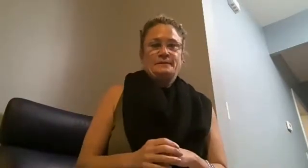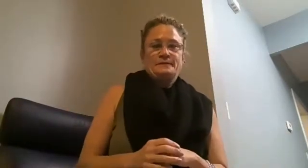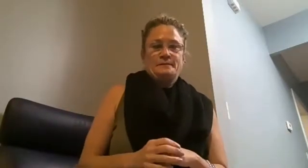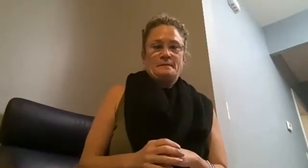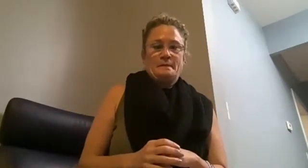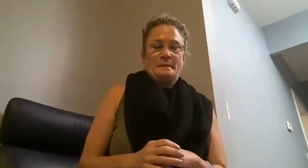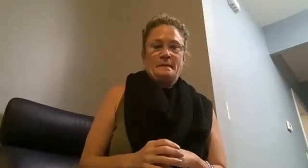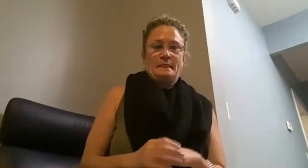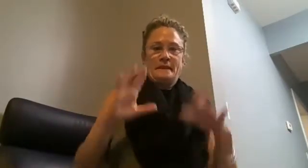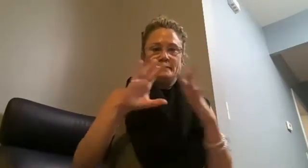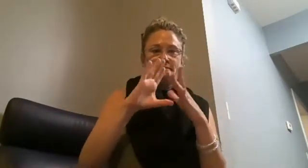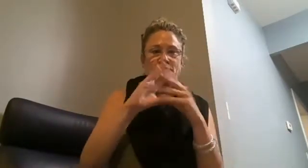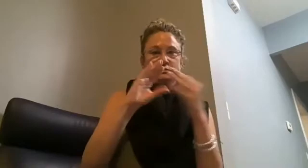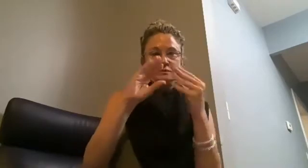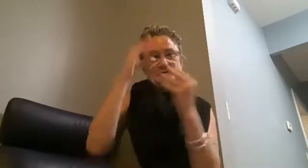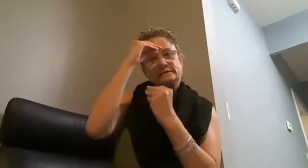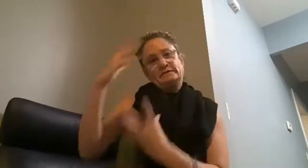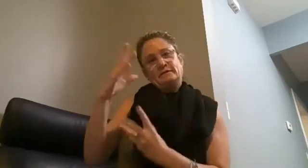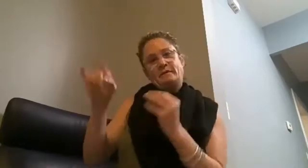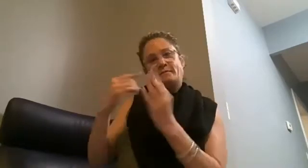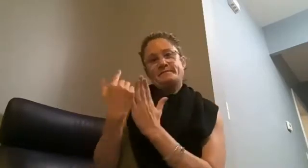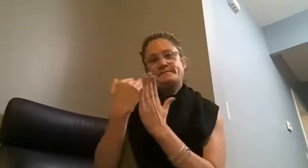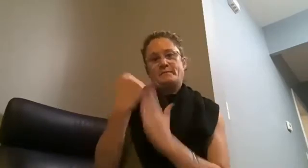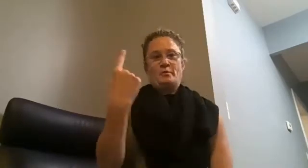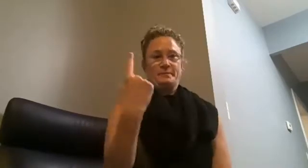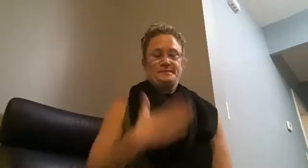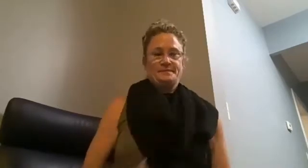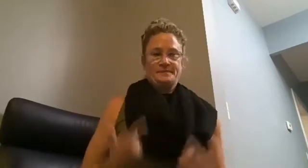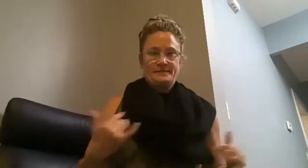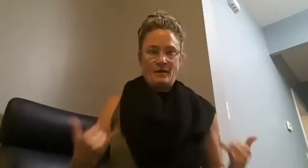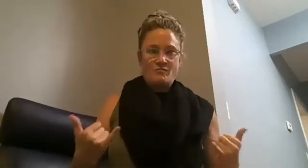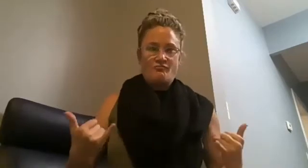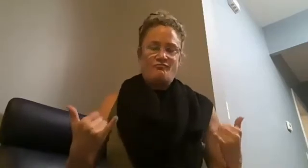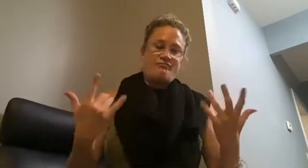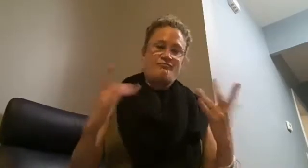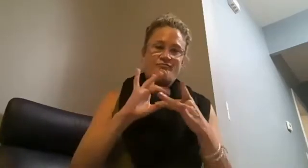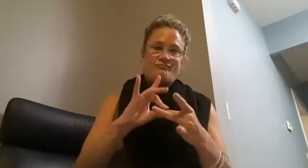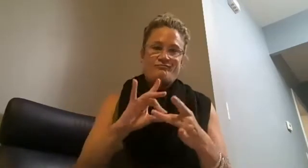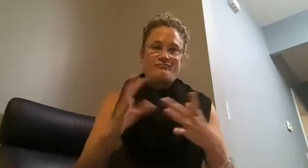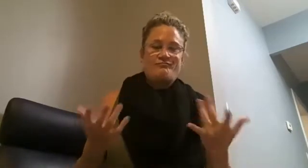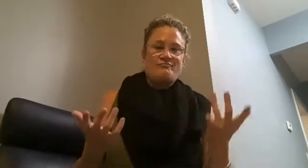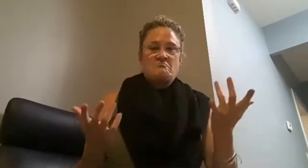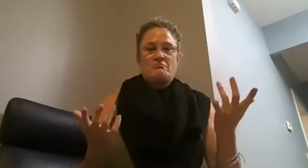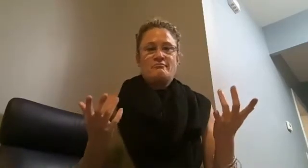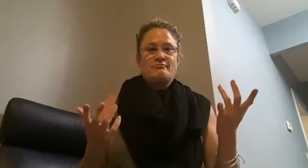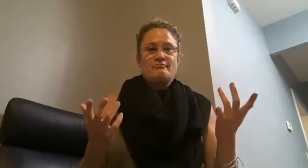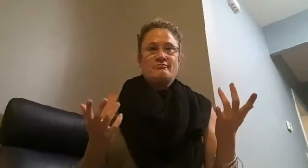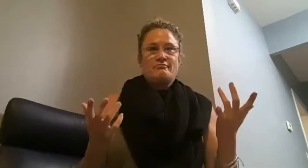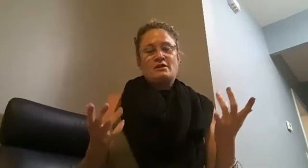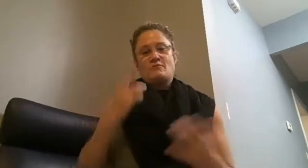tell a story that more applies about step one to my life today. And that relates to sort of what I discovered about my own alcoholism